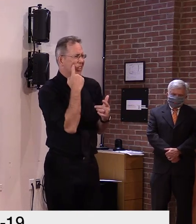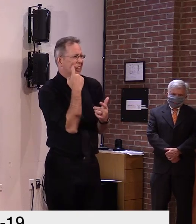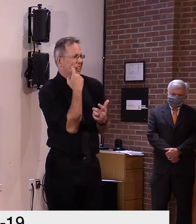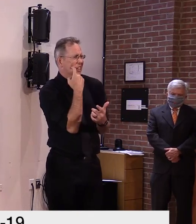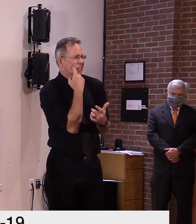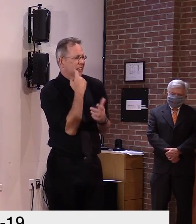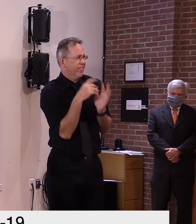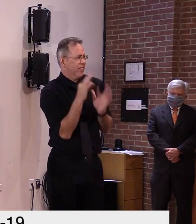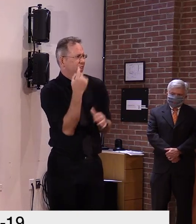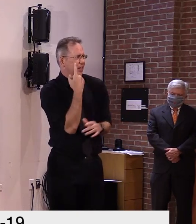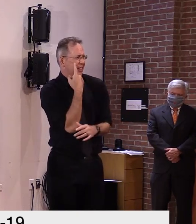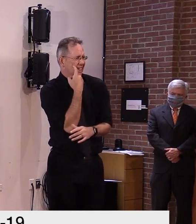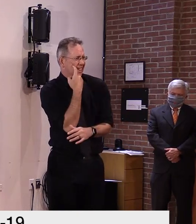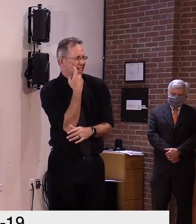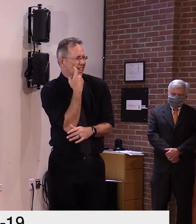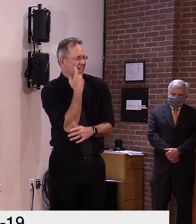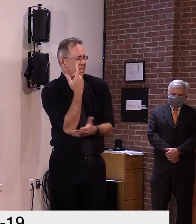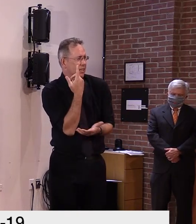Okay.